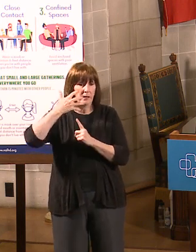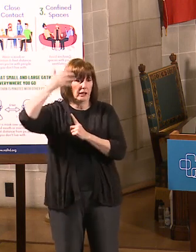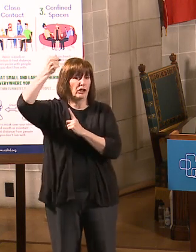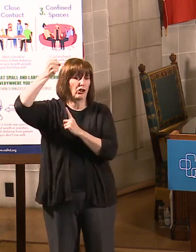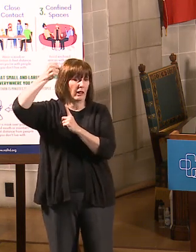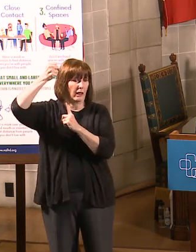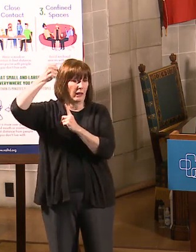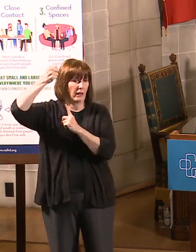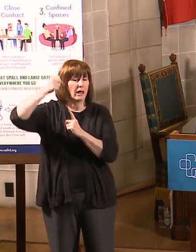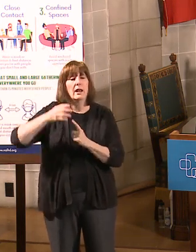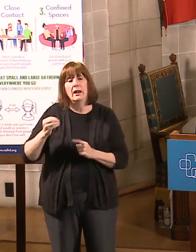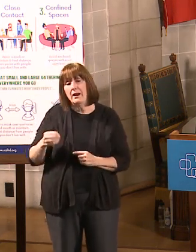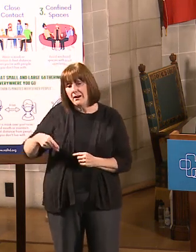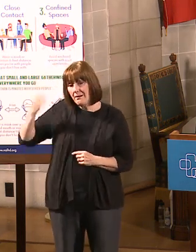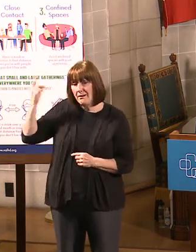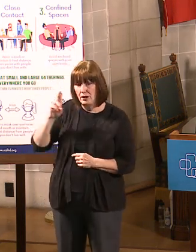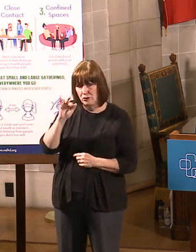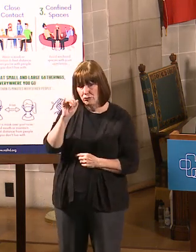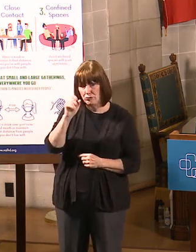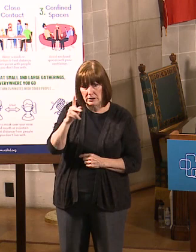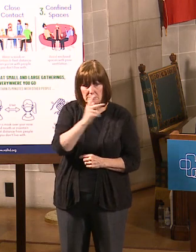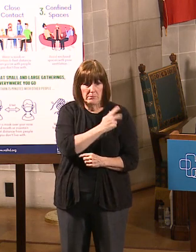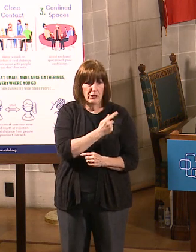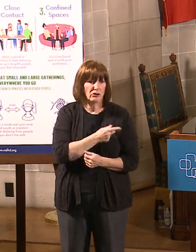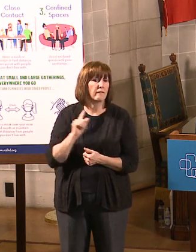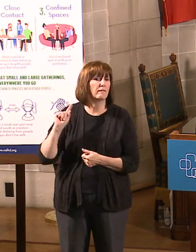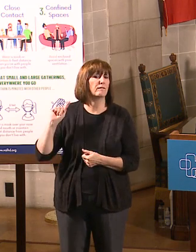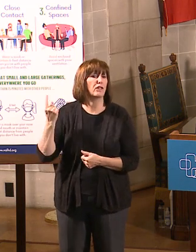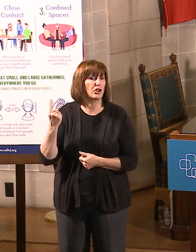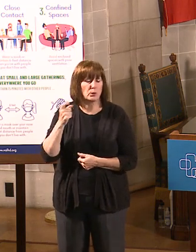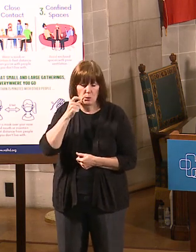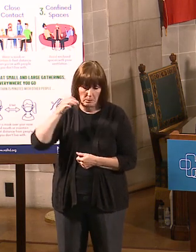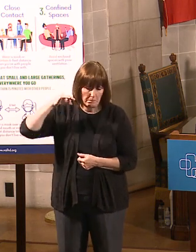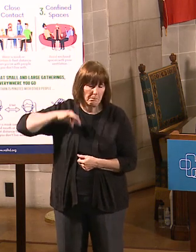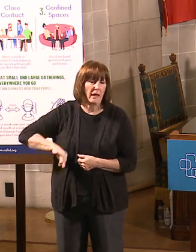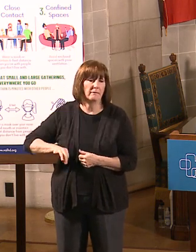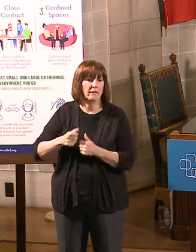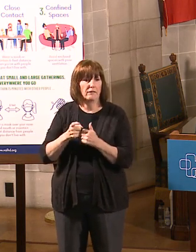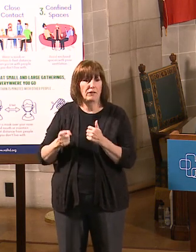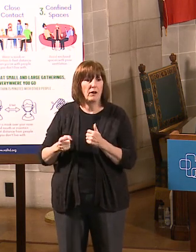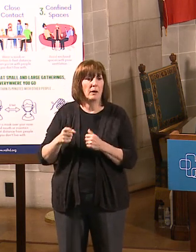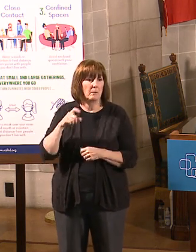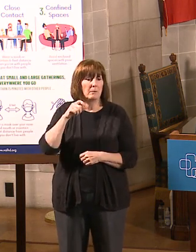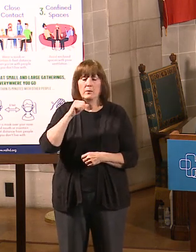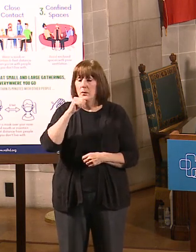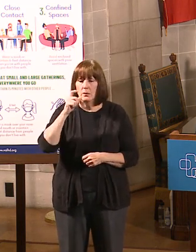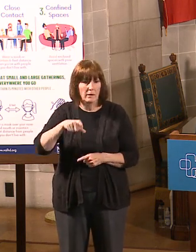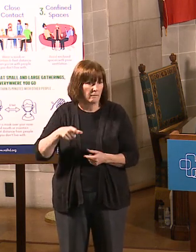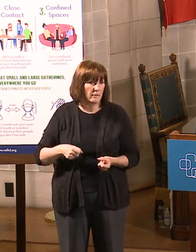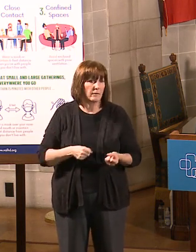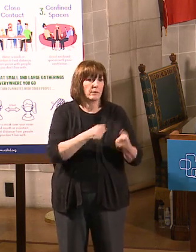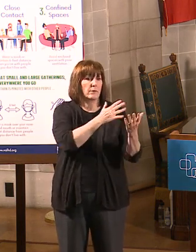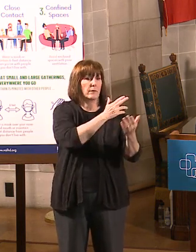elderly and high-risk patients that would benefit the most from needing